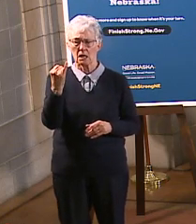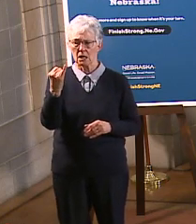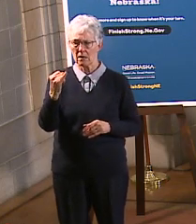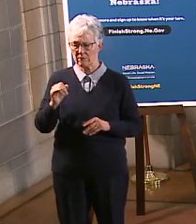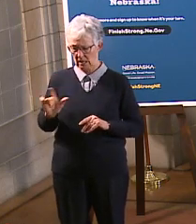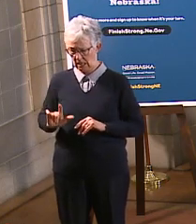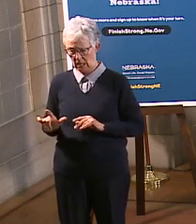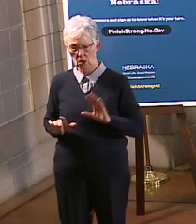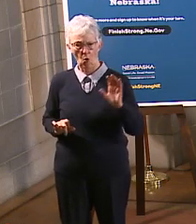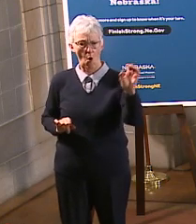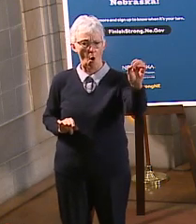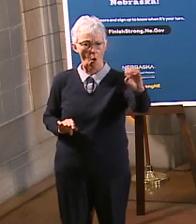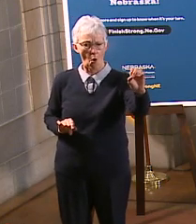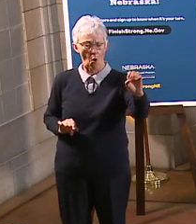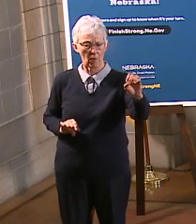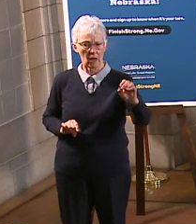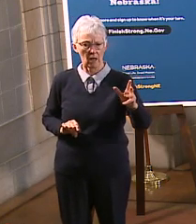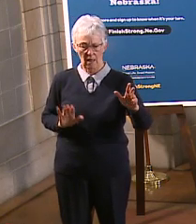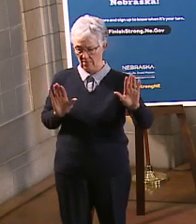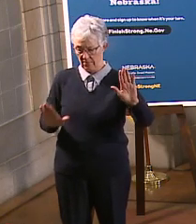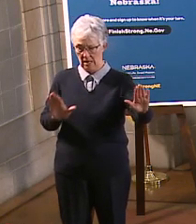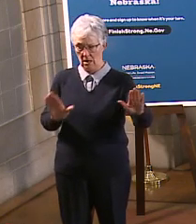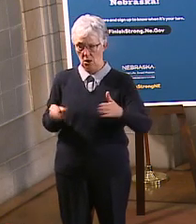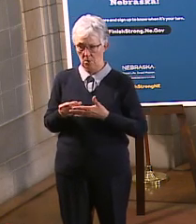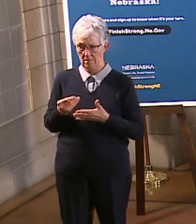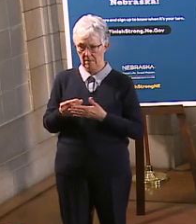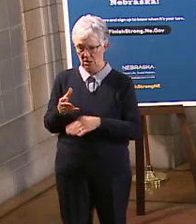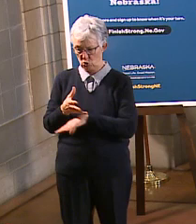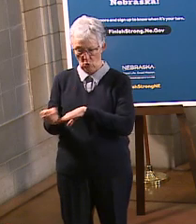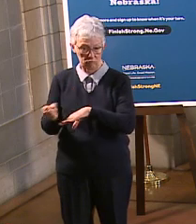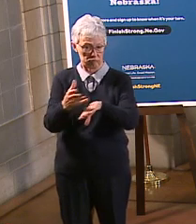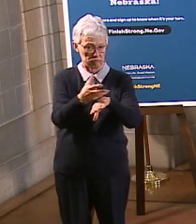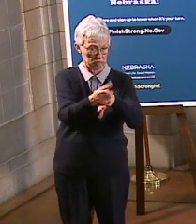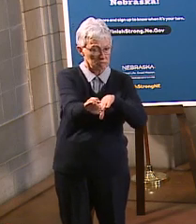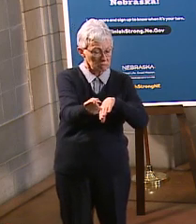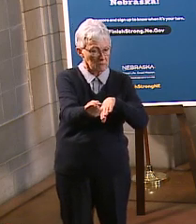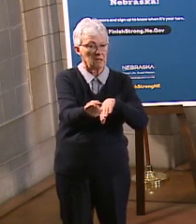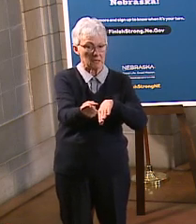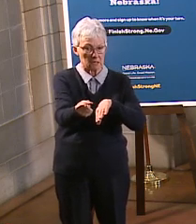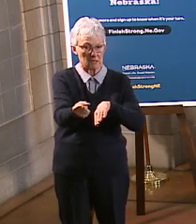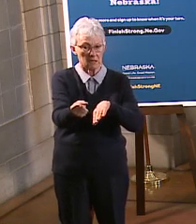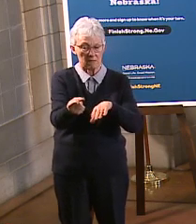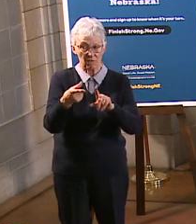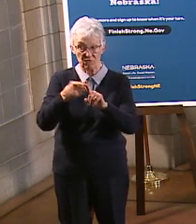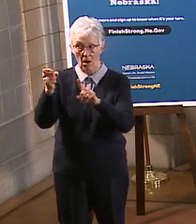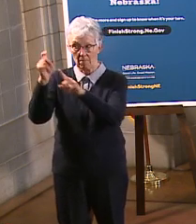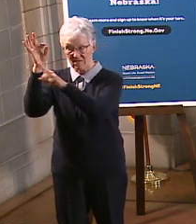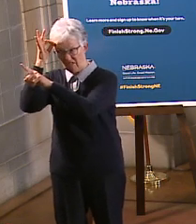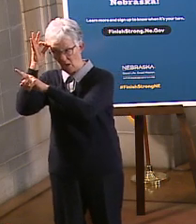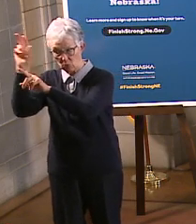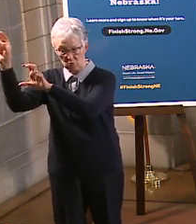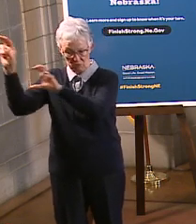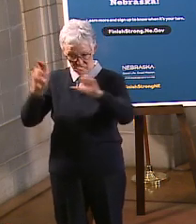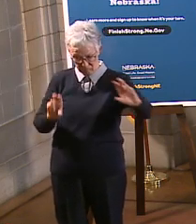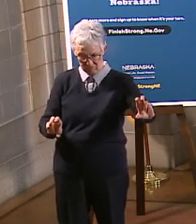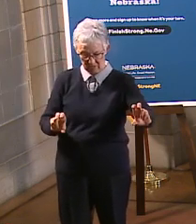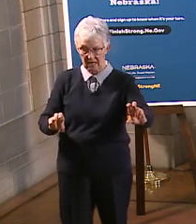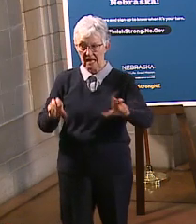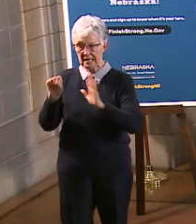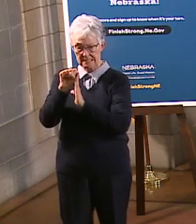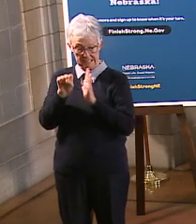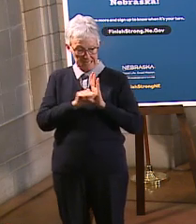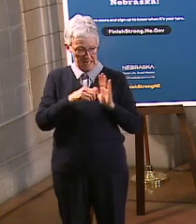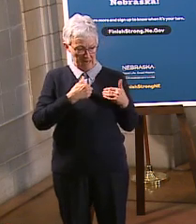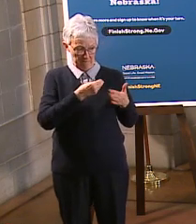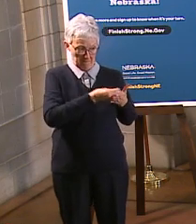if Lincoln and Omaha and Douglas and Lancaster County use up the funds they've been allocated, as Shannon was describing, and the state has excess funds still